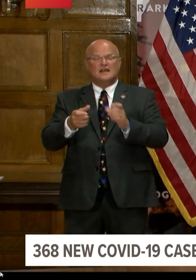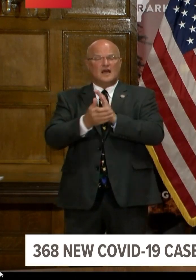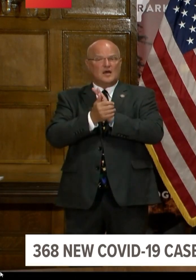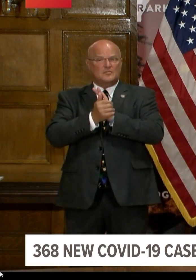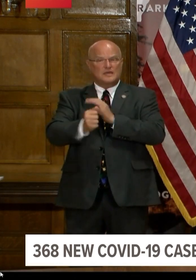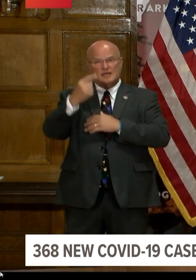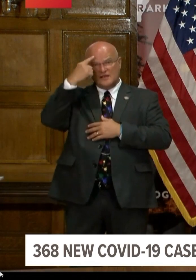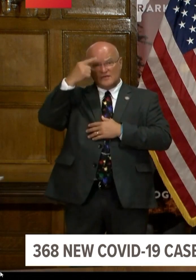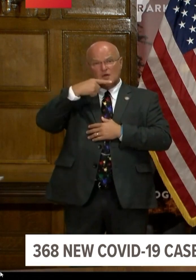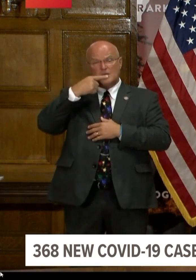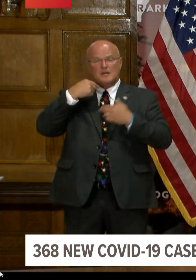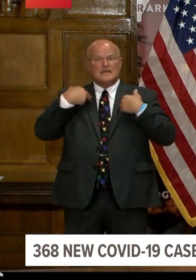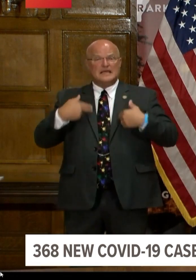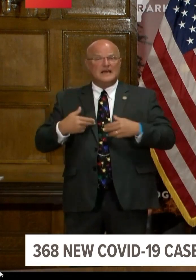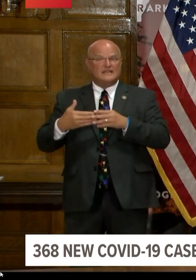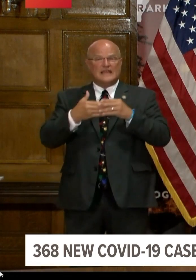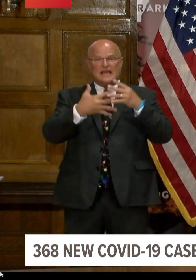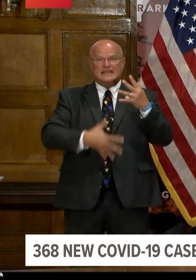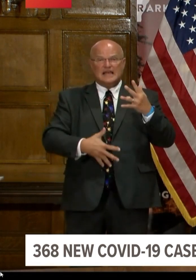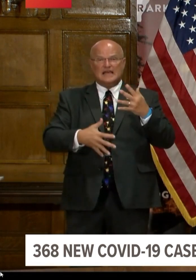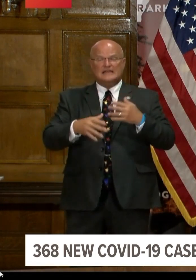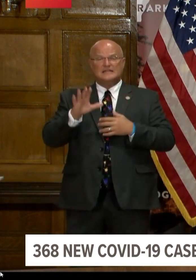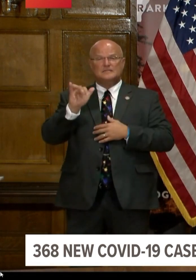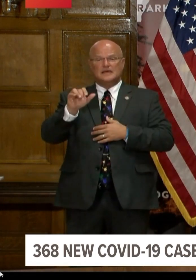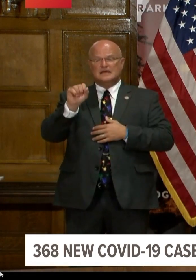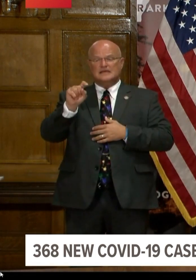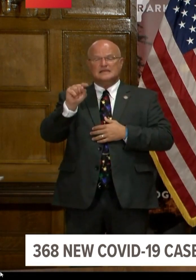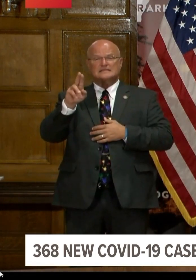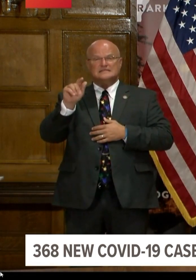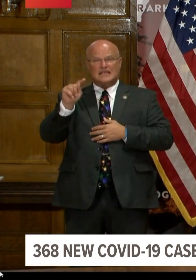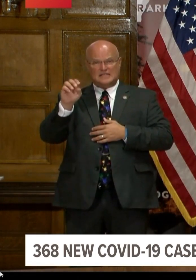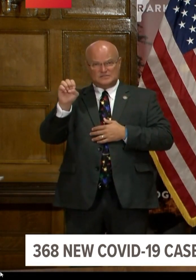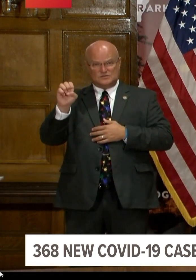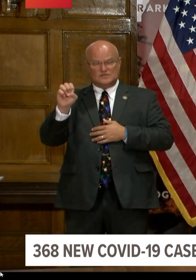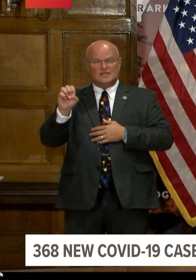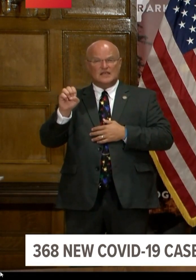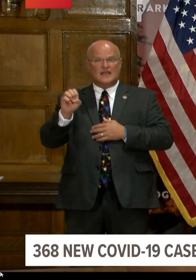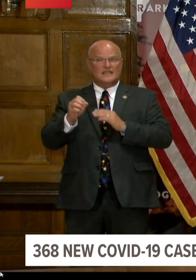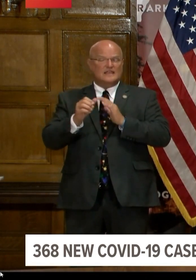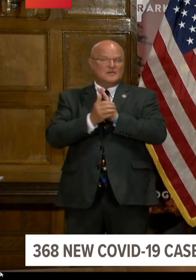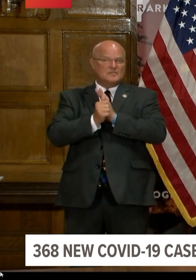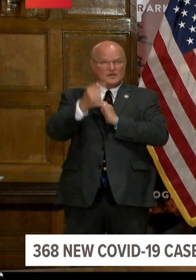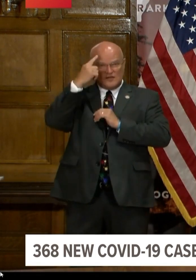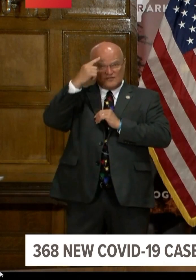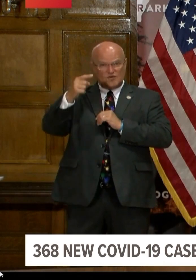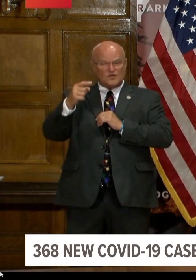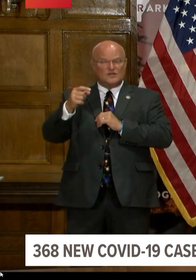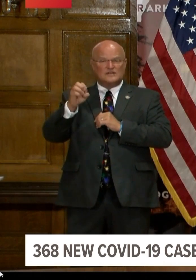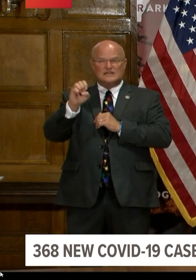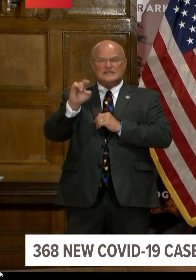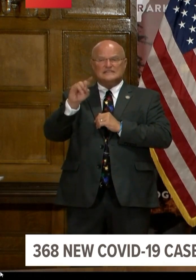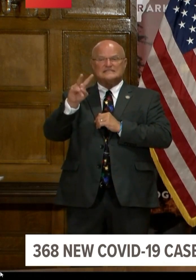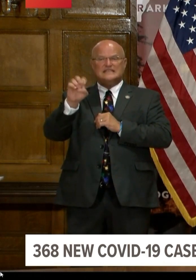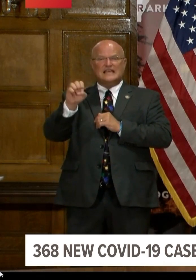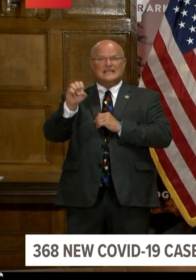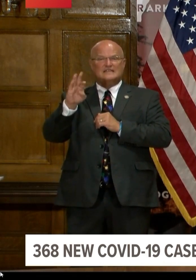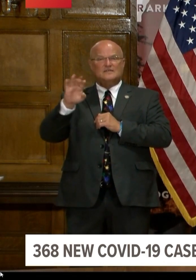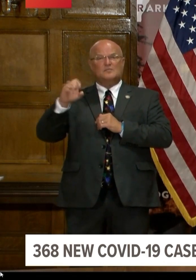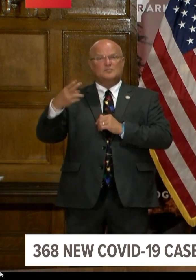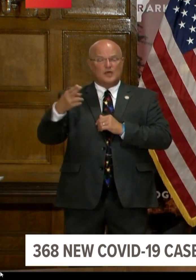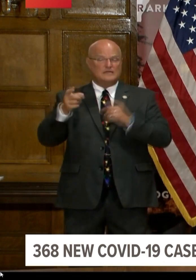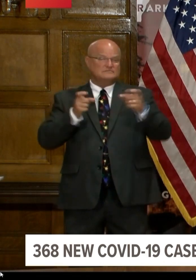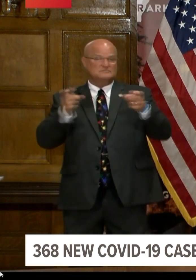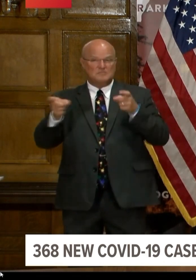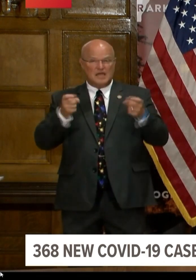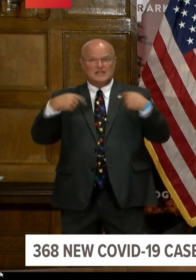ability for public health guidelines by statute, the ability for the executive branch to manage